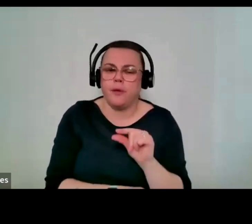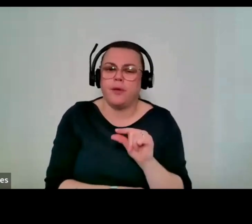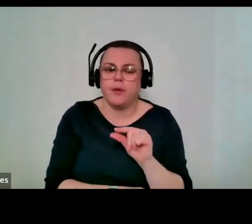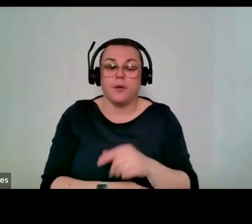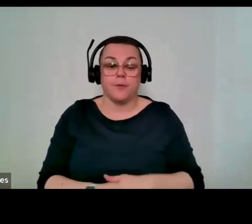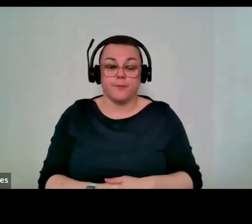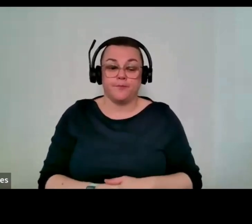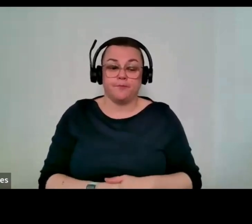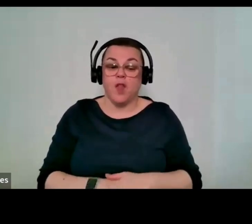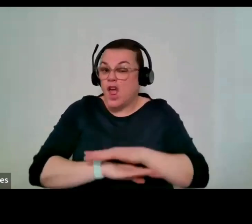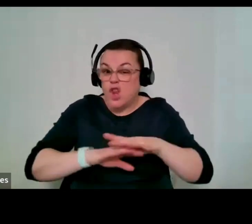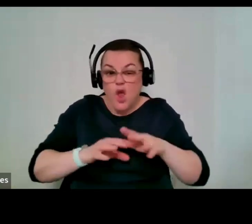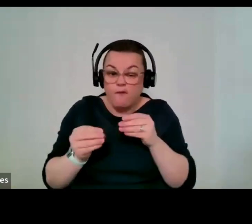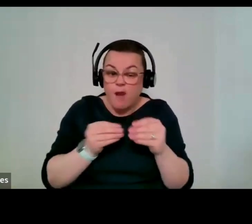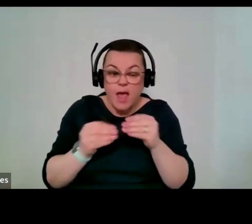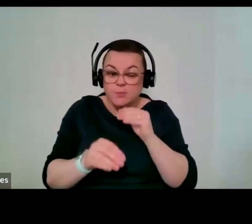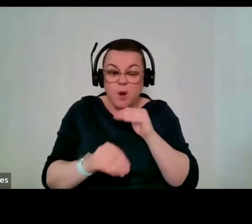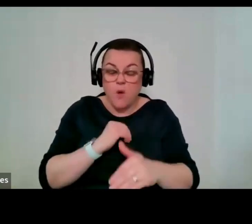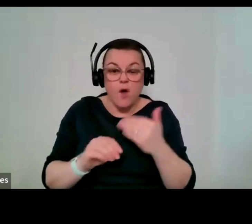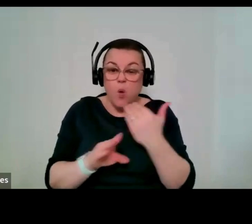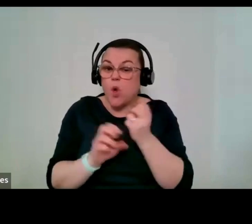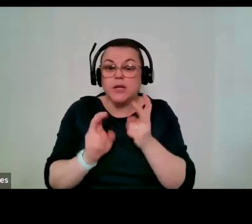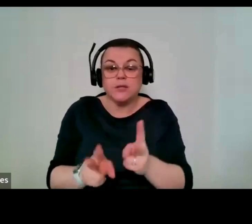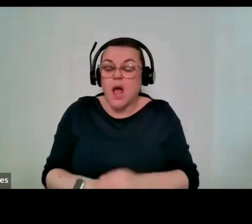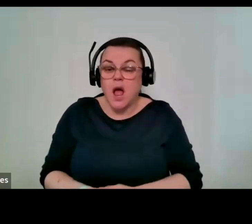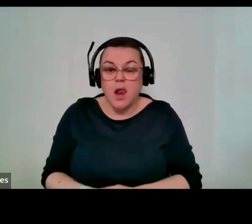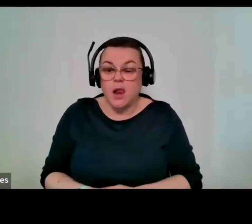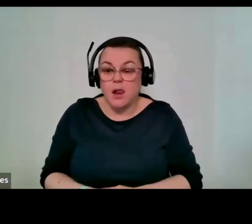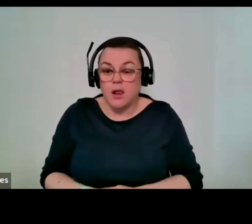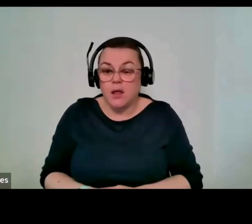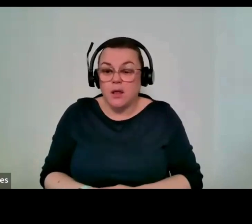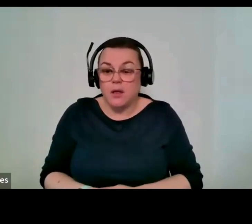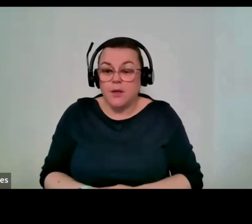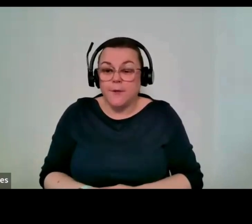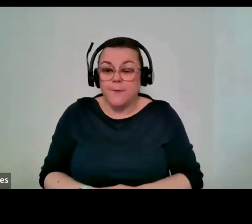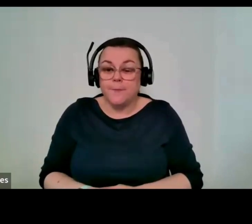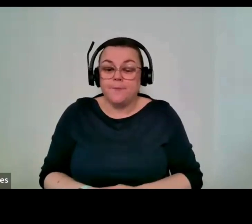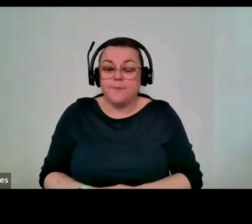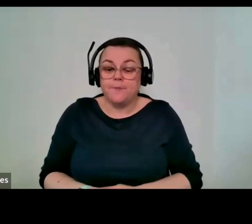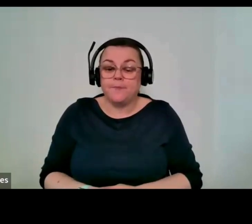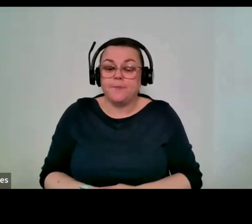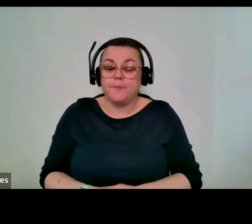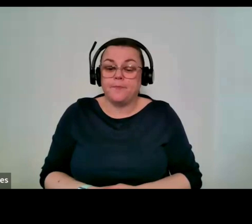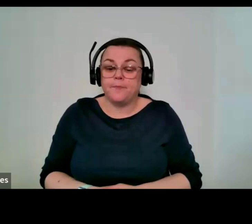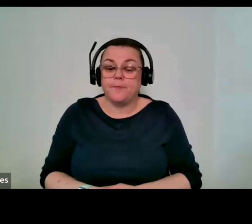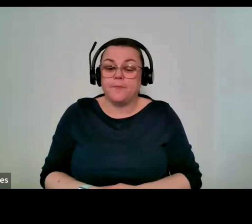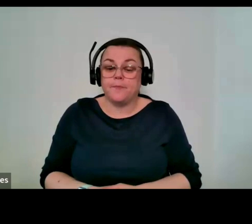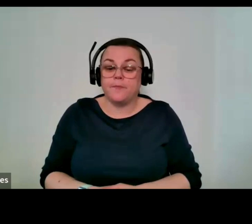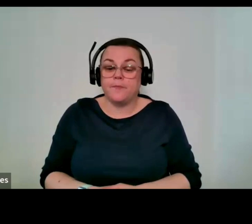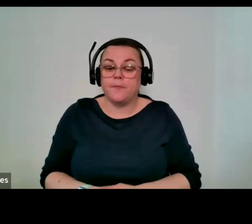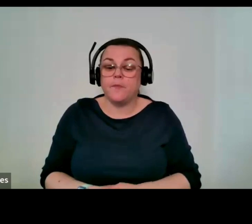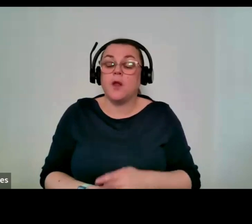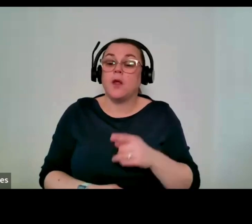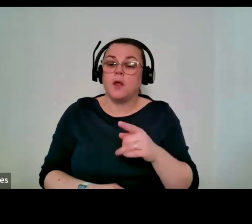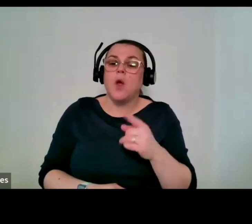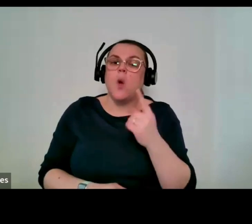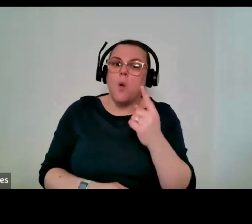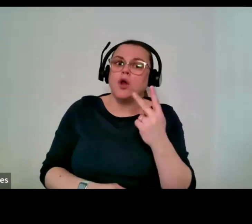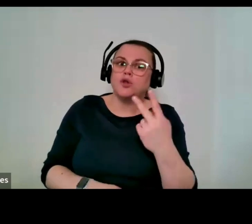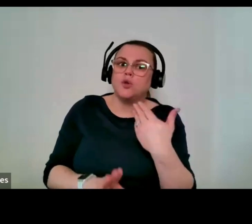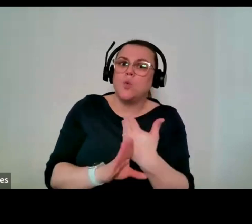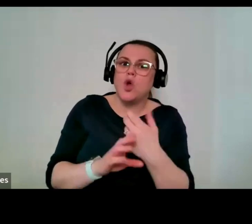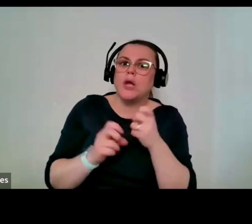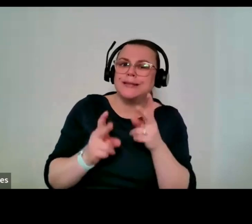Inflexibility in others over a working style. Sometimes we can only work in one or two working styles that